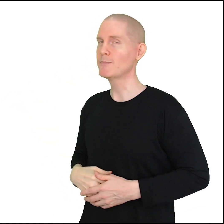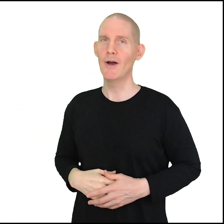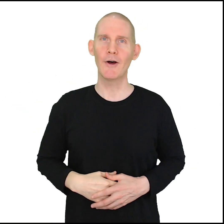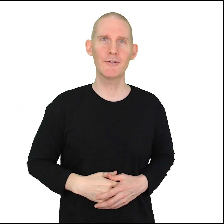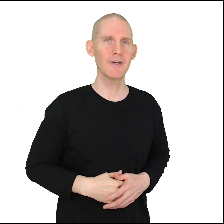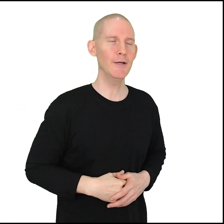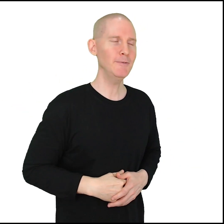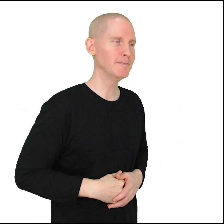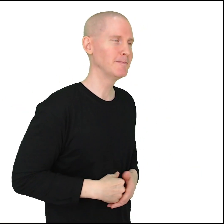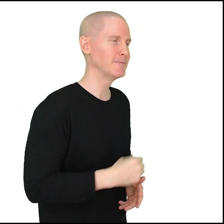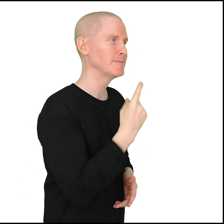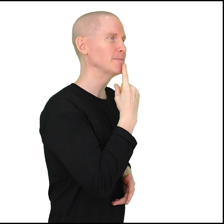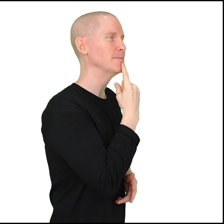Other side.